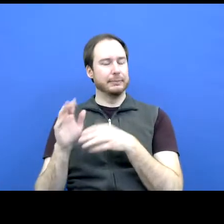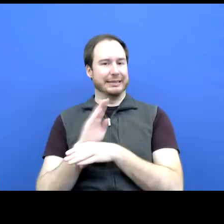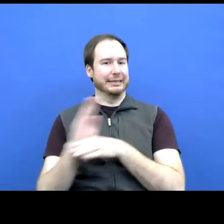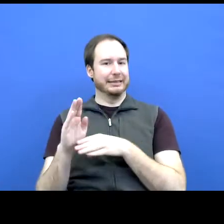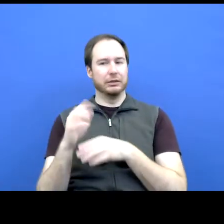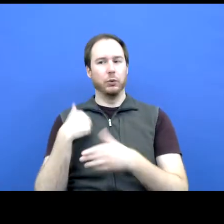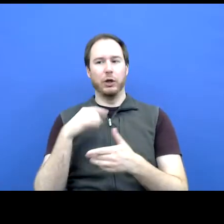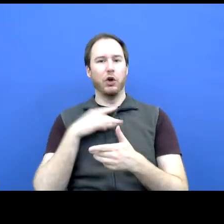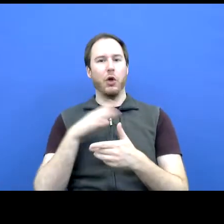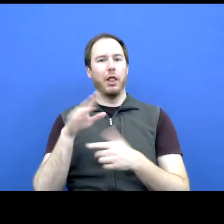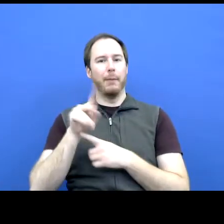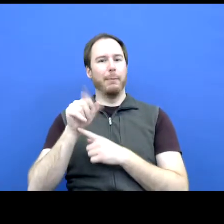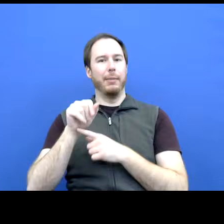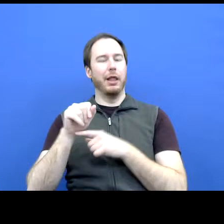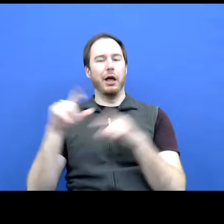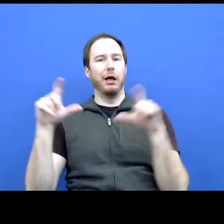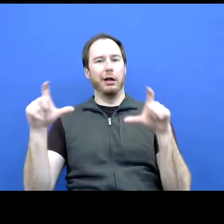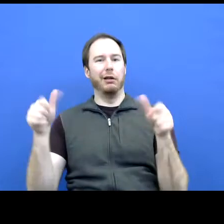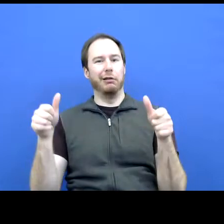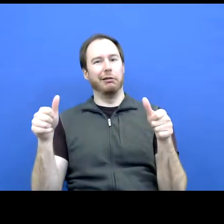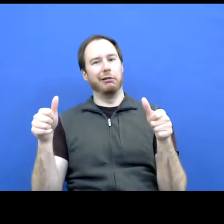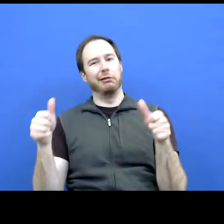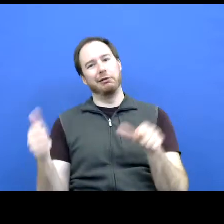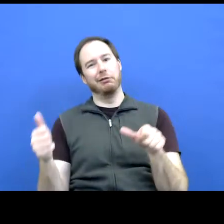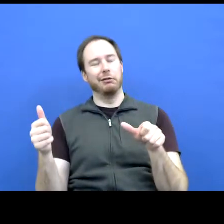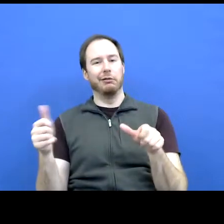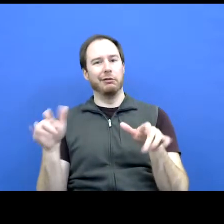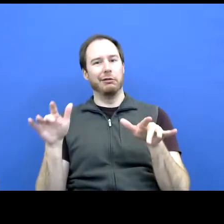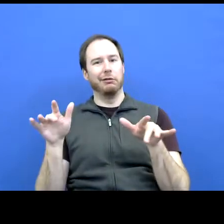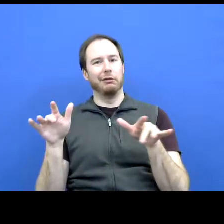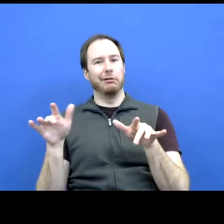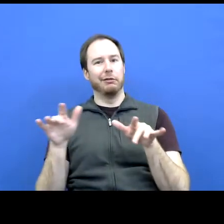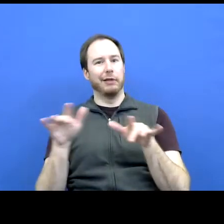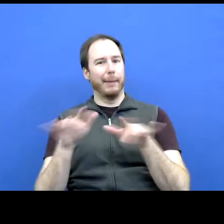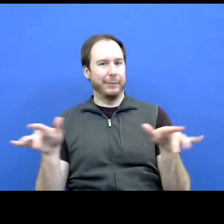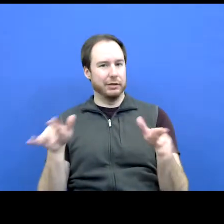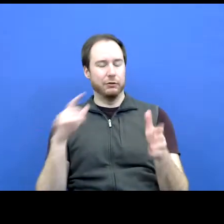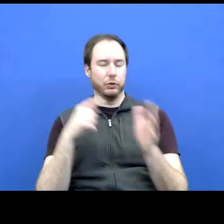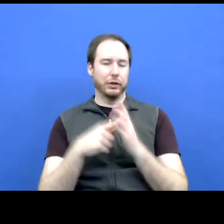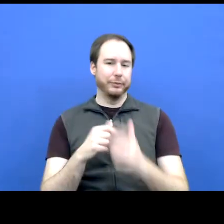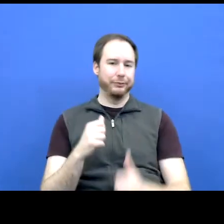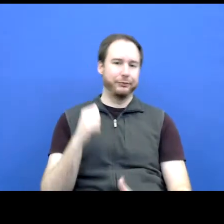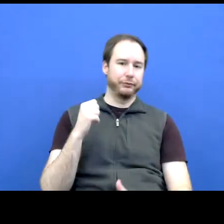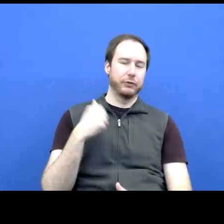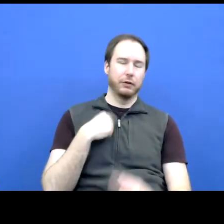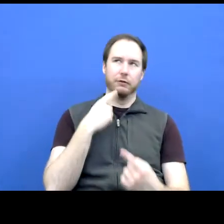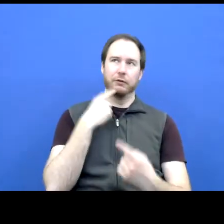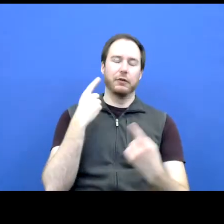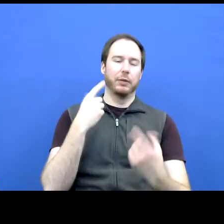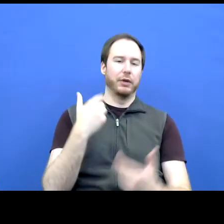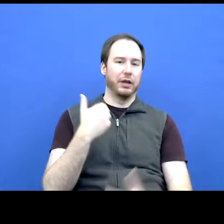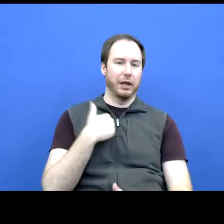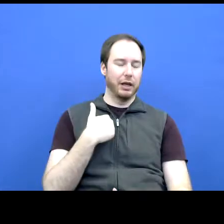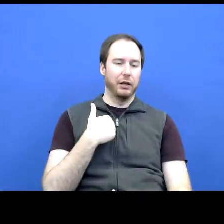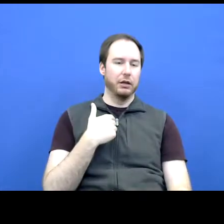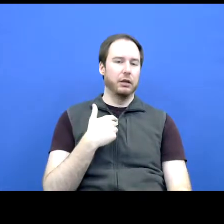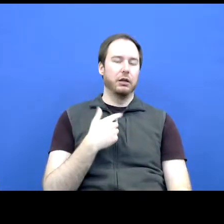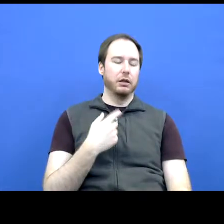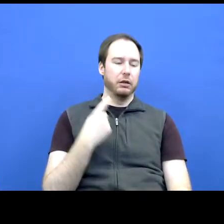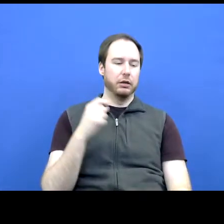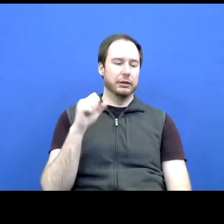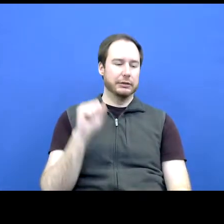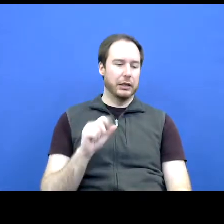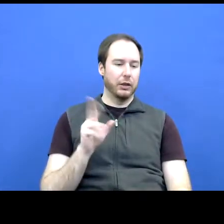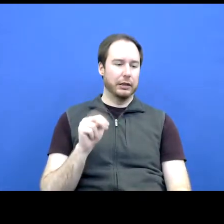plazas. We don't like to see empty rundown plazas. Like, unfortunately, we have one famously or infamously is